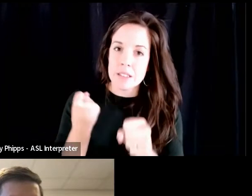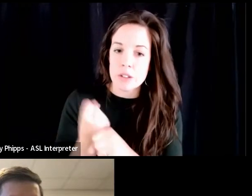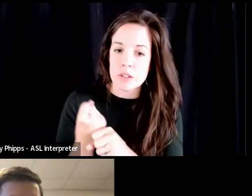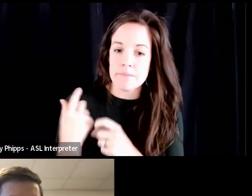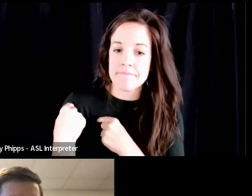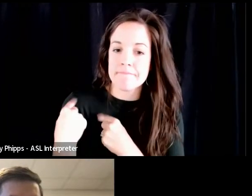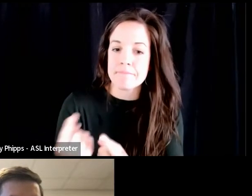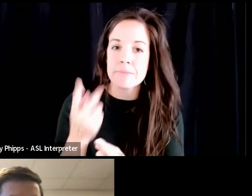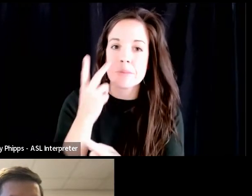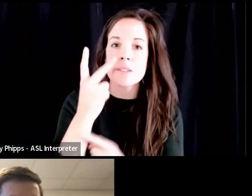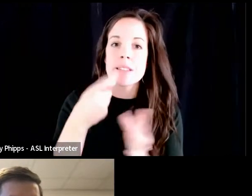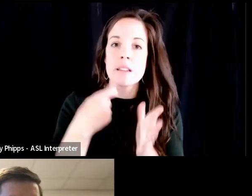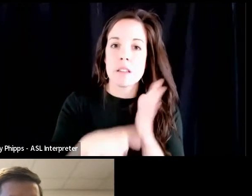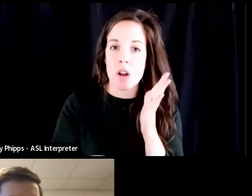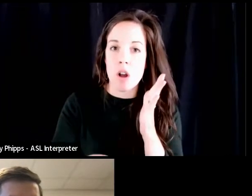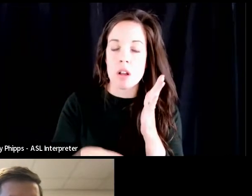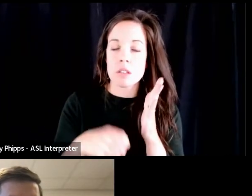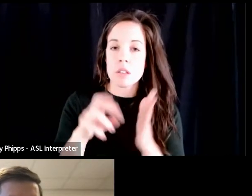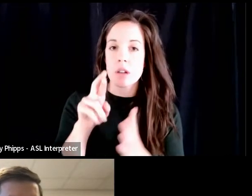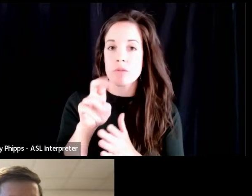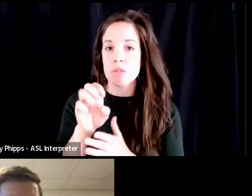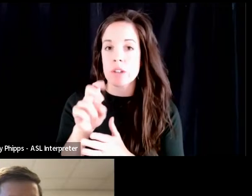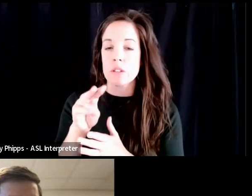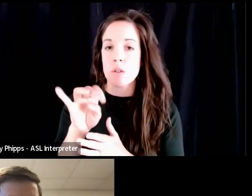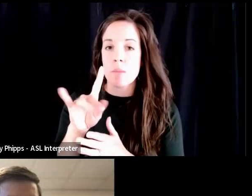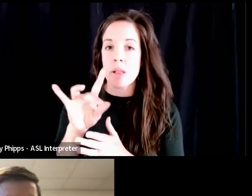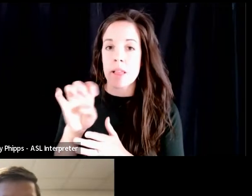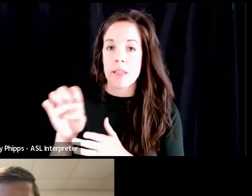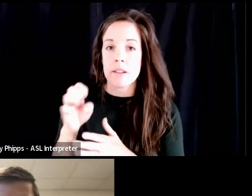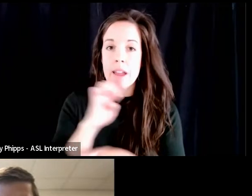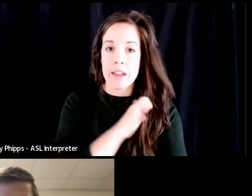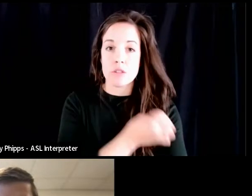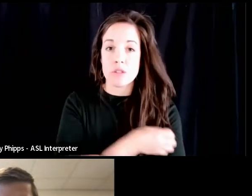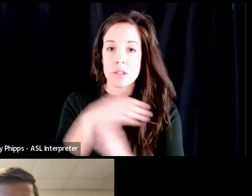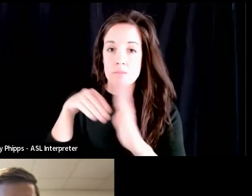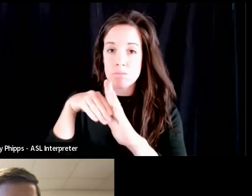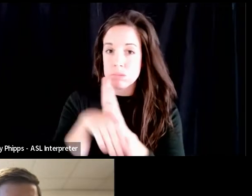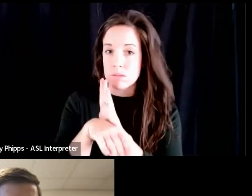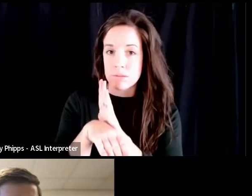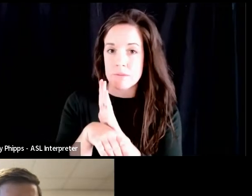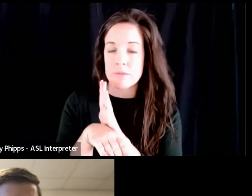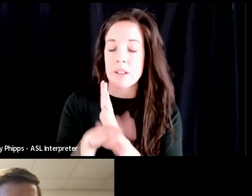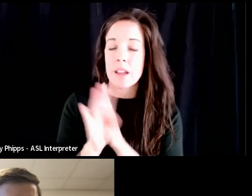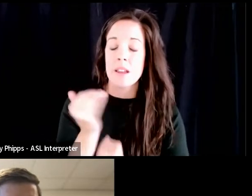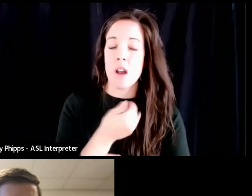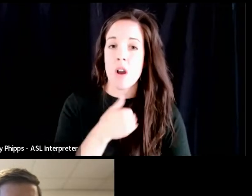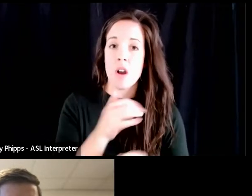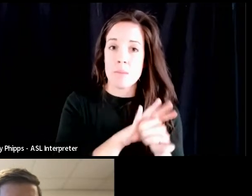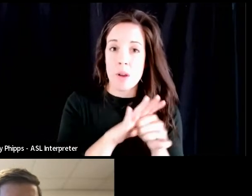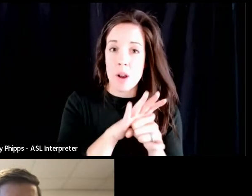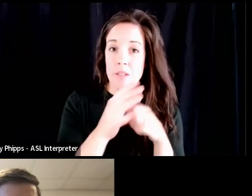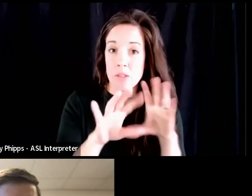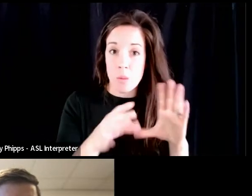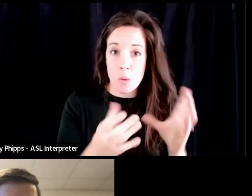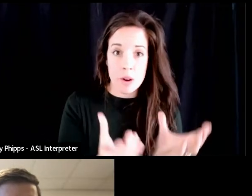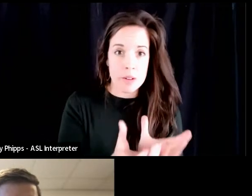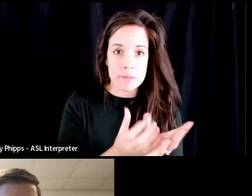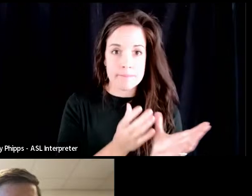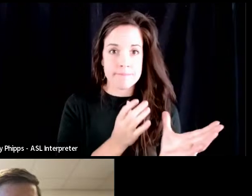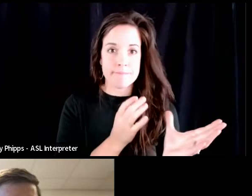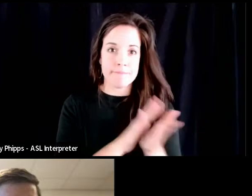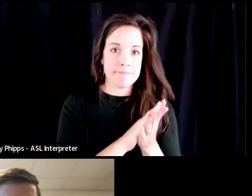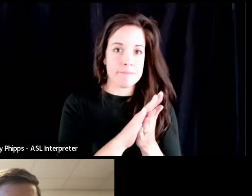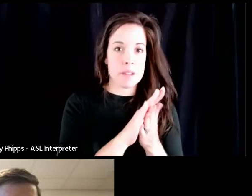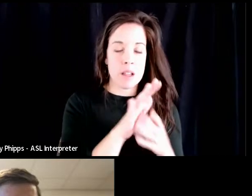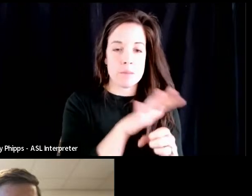the cost of renewable energy literally plummet. And in our part of the world, in a sunny part of the world,